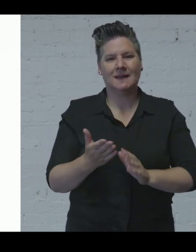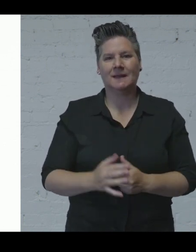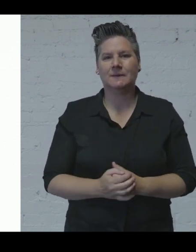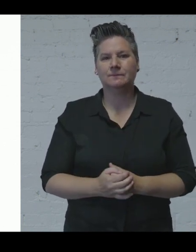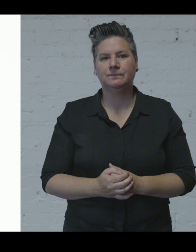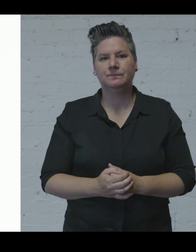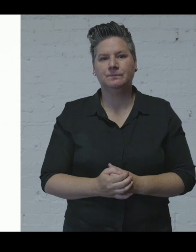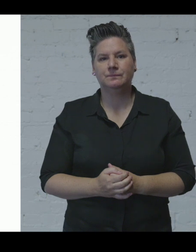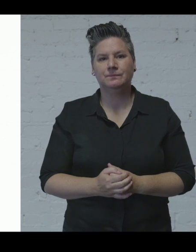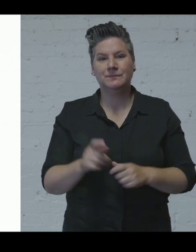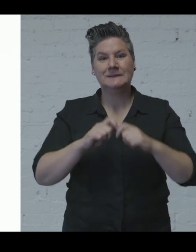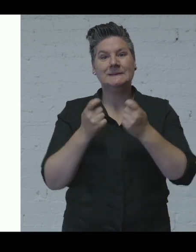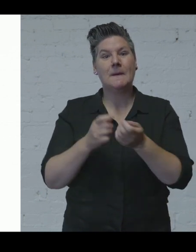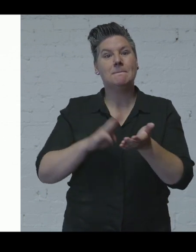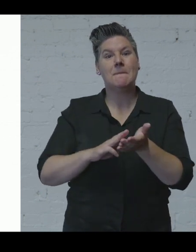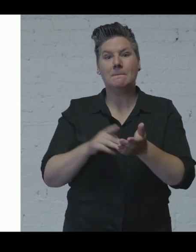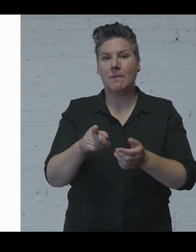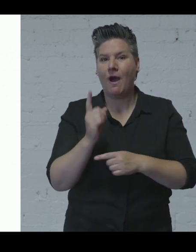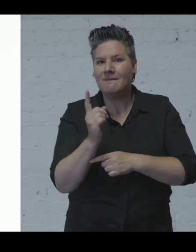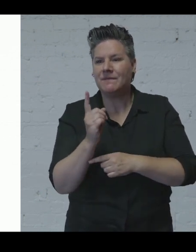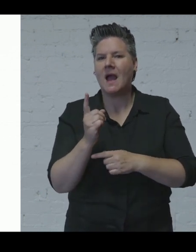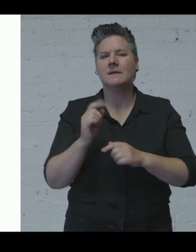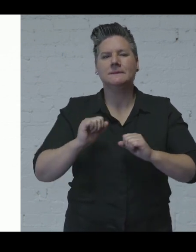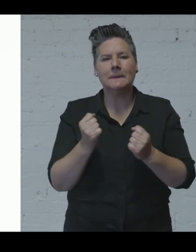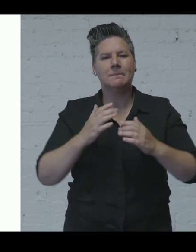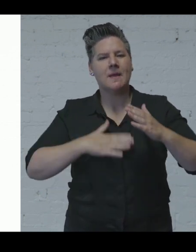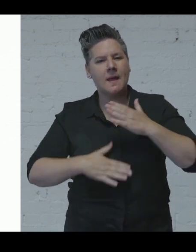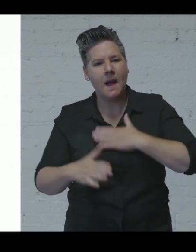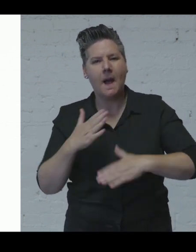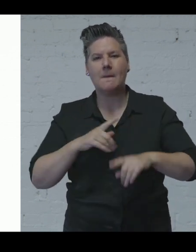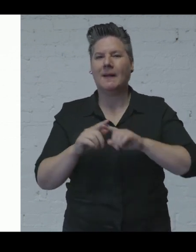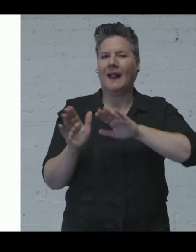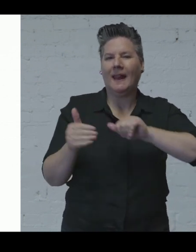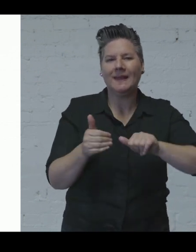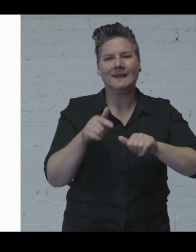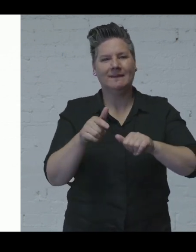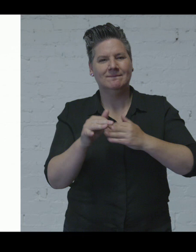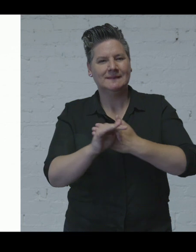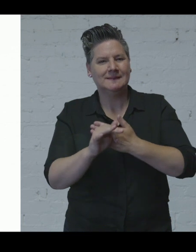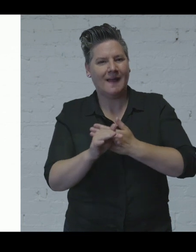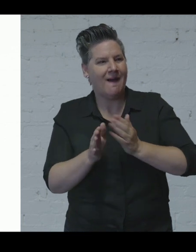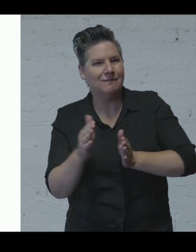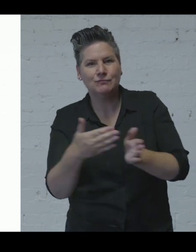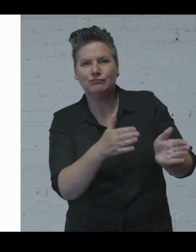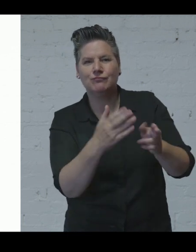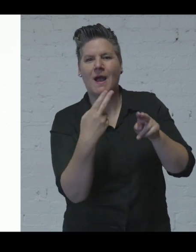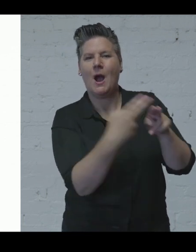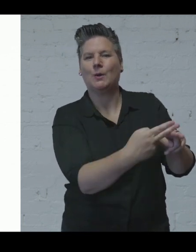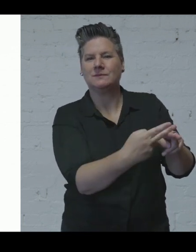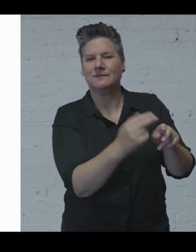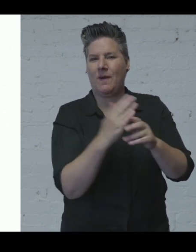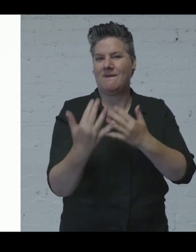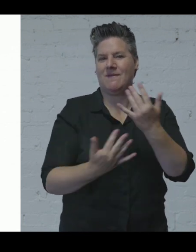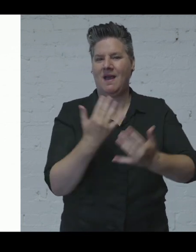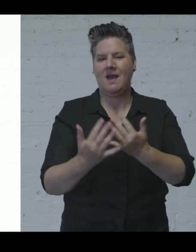Team members will advise you to remain calm and leave the building in an organised way. The museum team will tell you if you can use the lift.